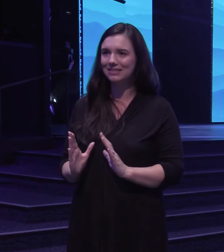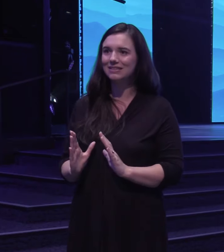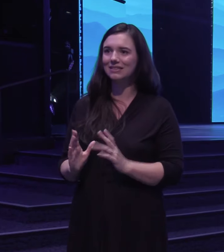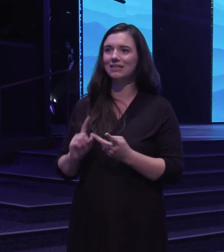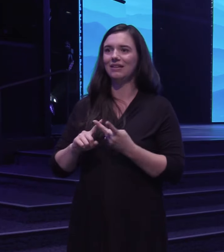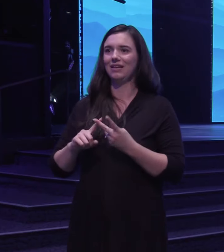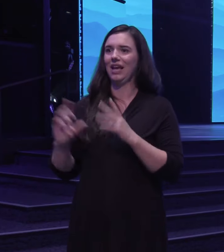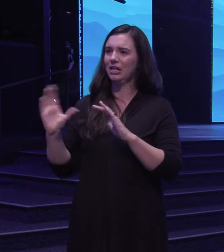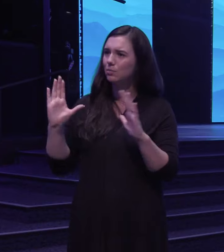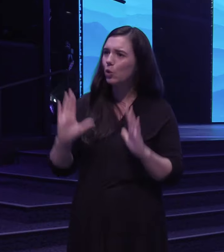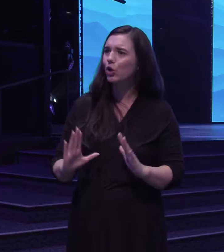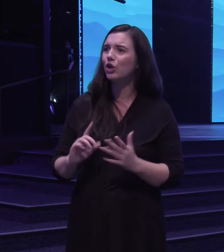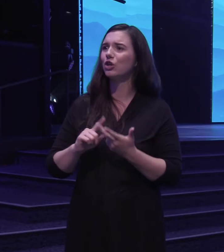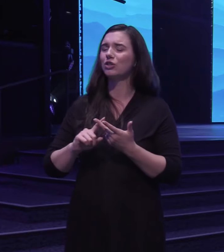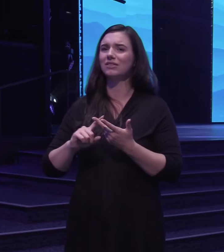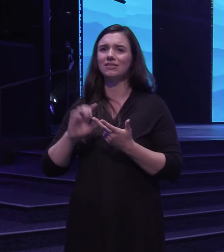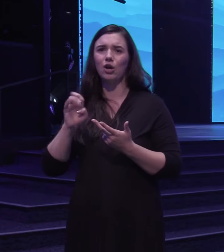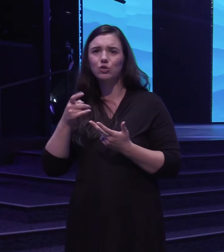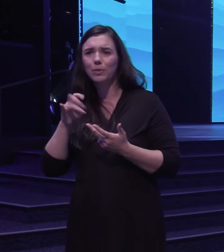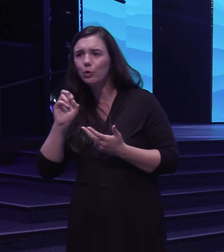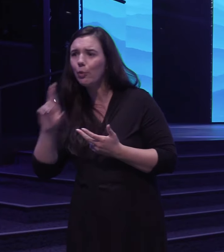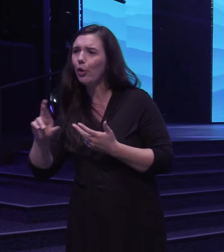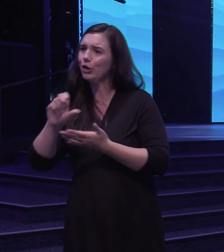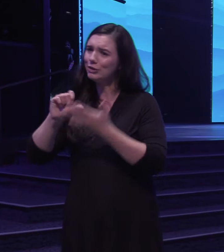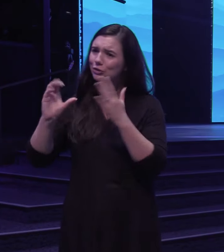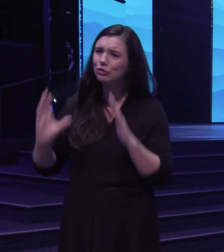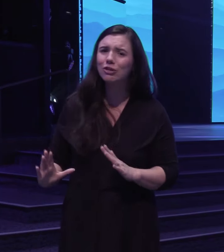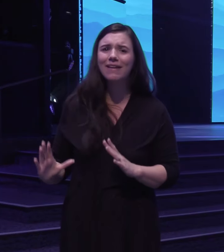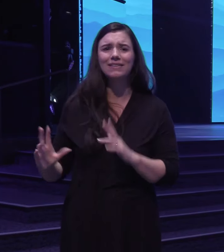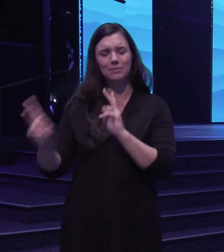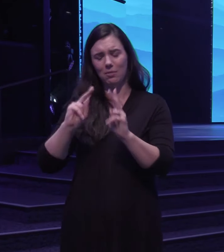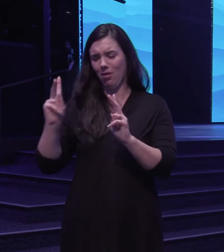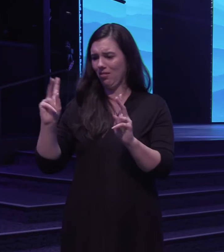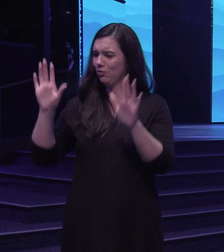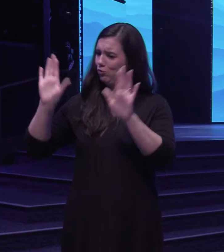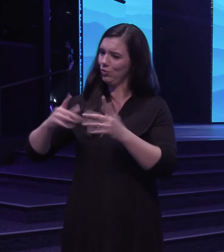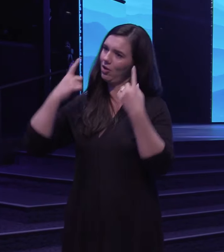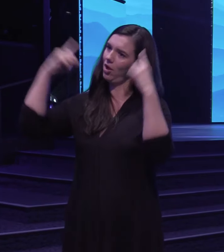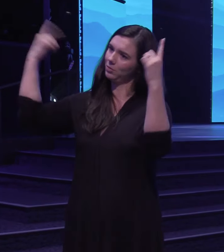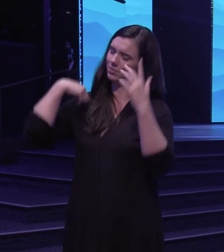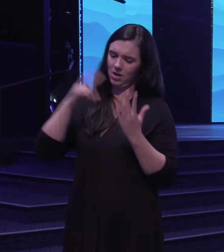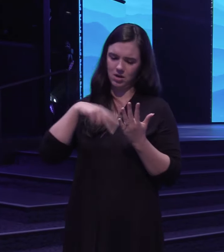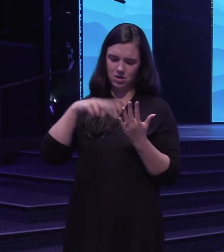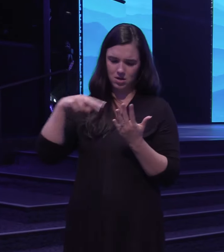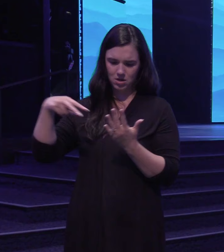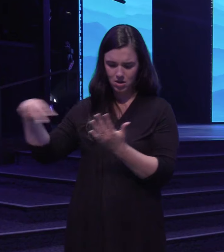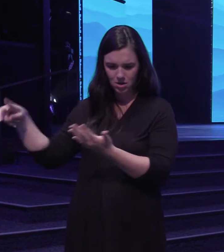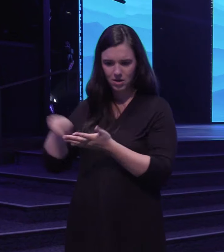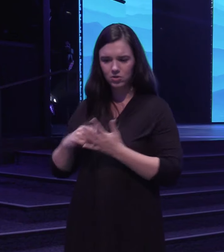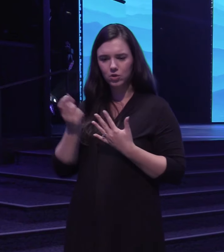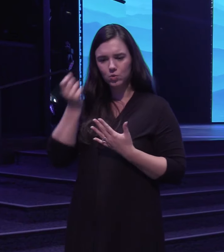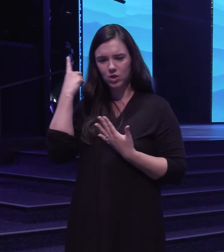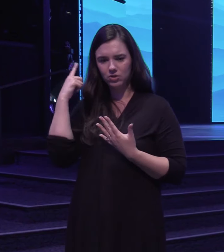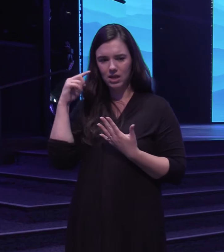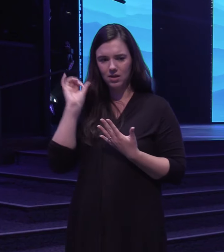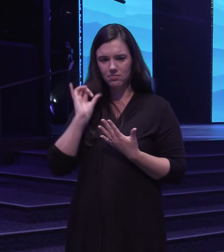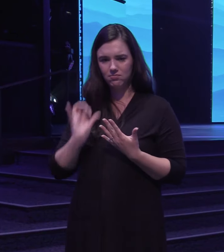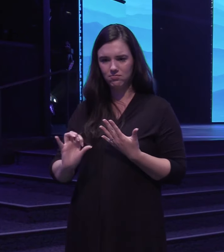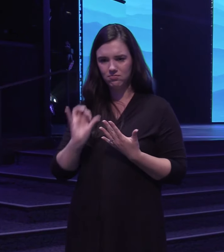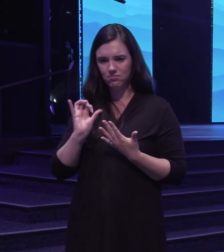and explorers and entrepreneurs and surgeons and people of great accomplishment, I began to